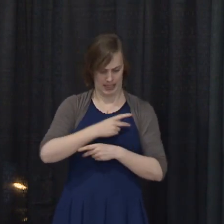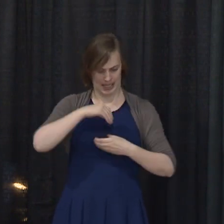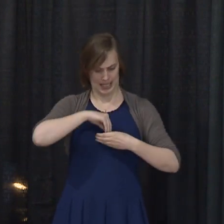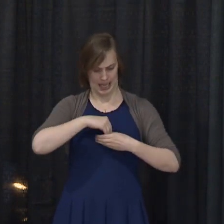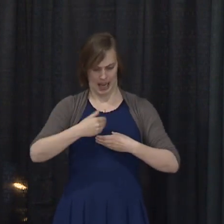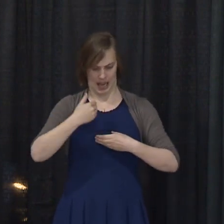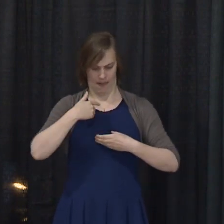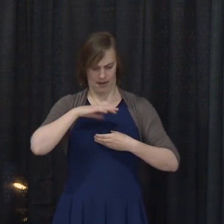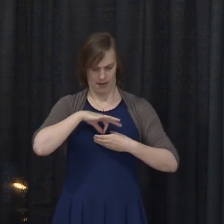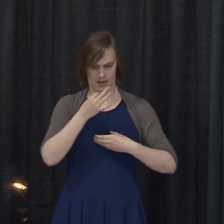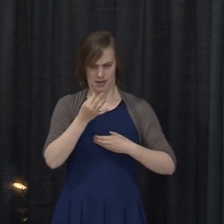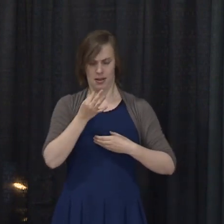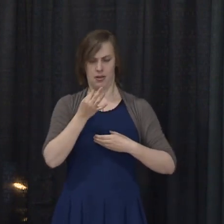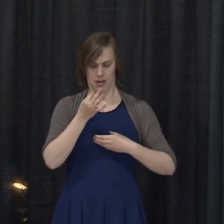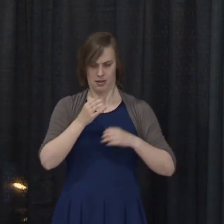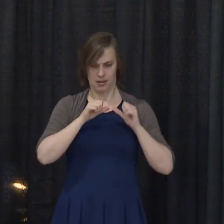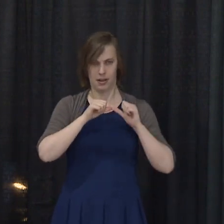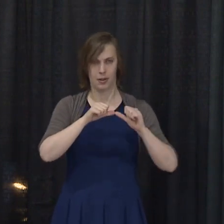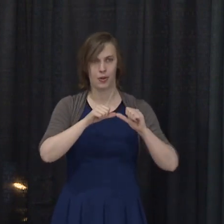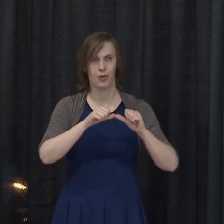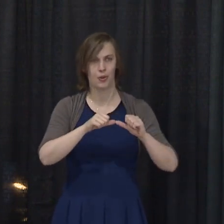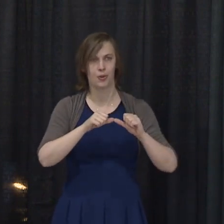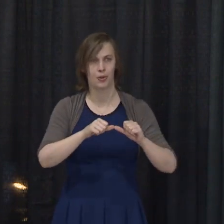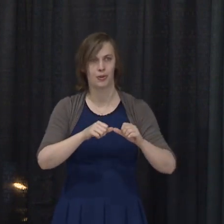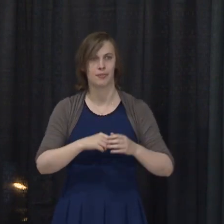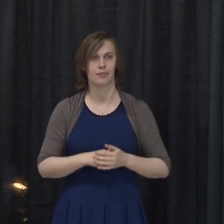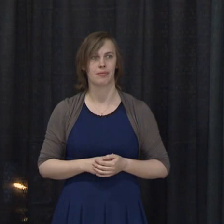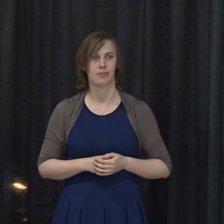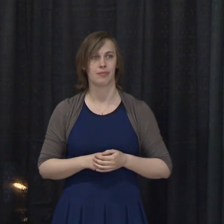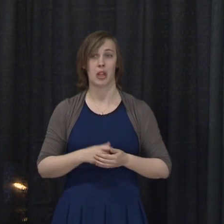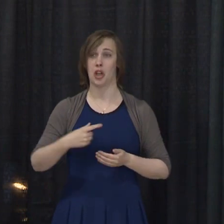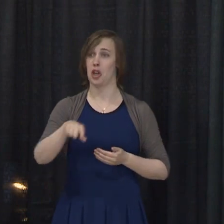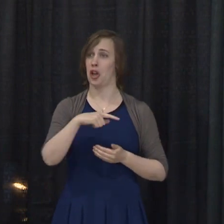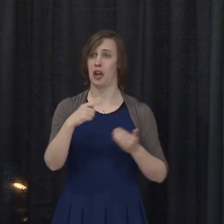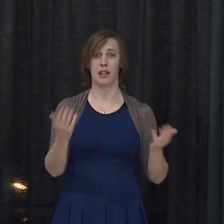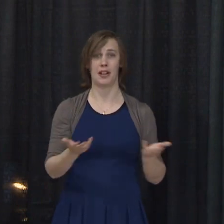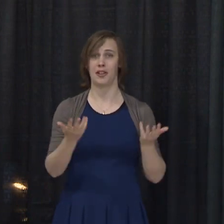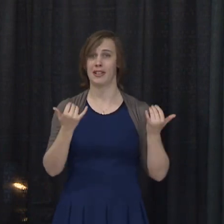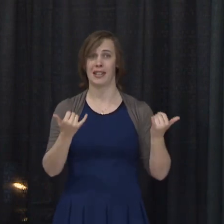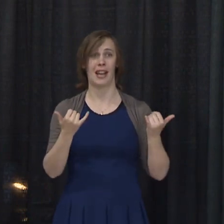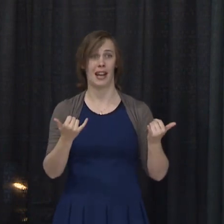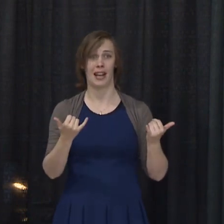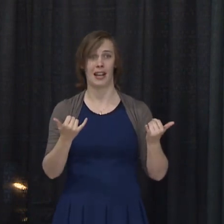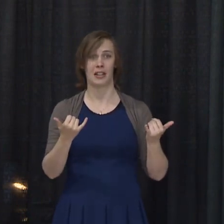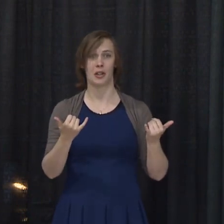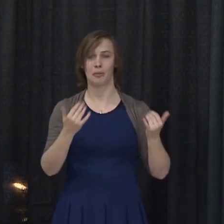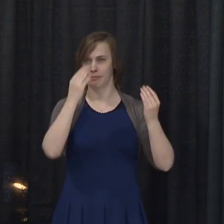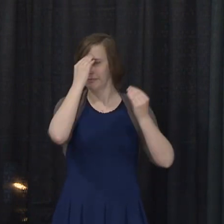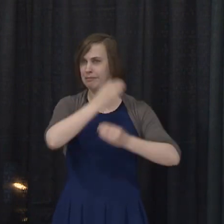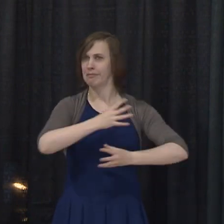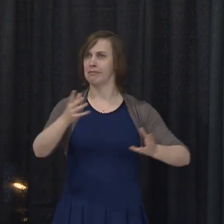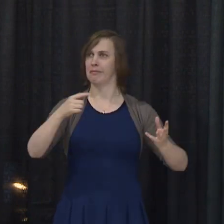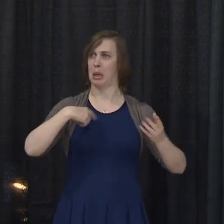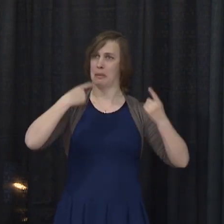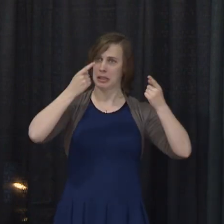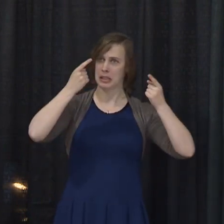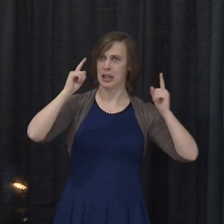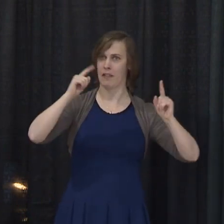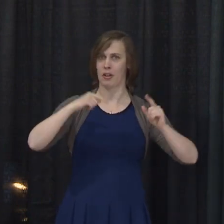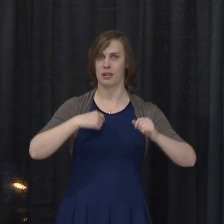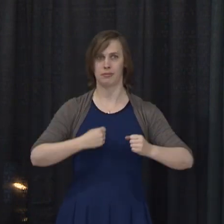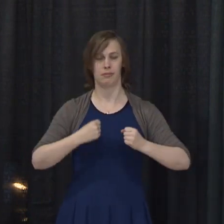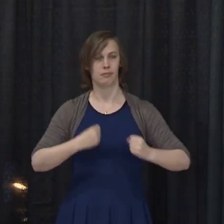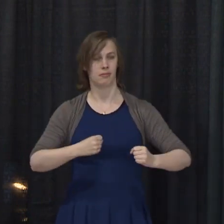here. So sing out your accomplishments, stand taller than a redwood tree, look at missteps